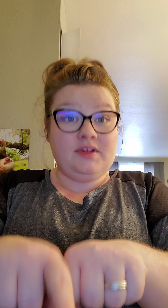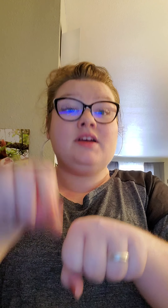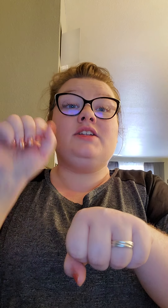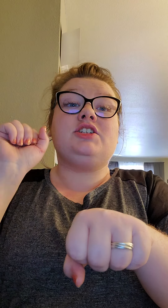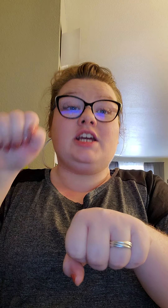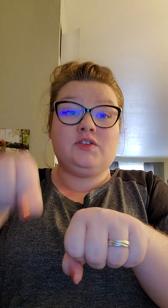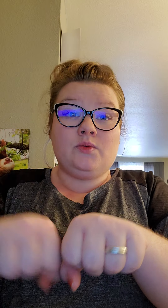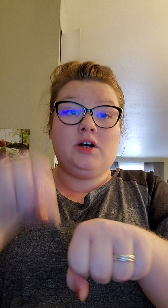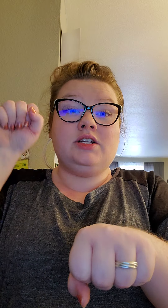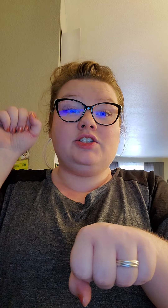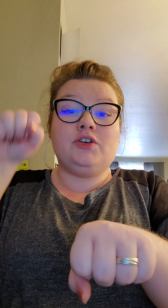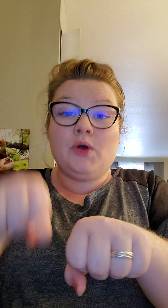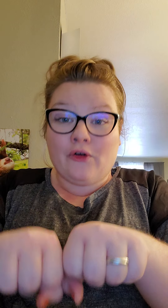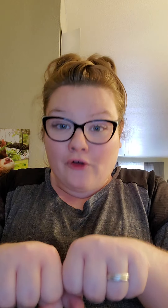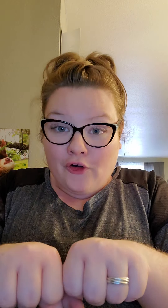Change w to r.